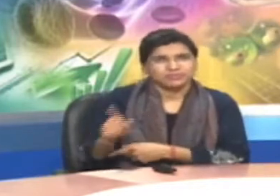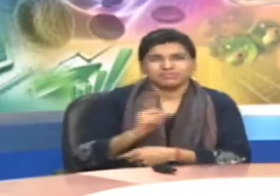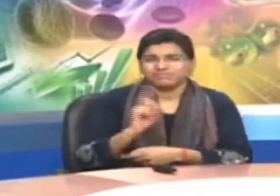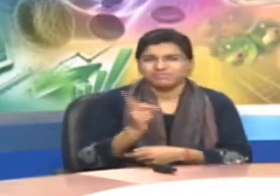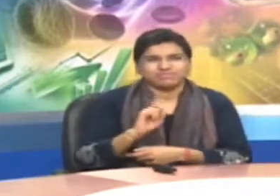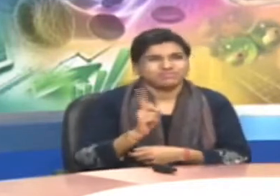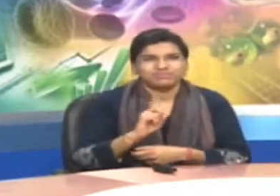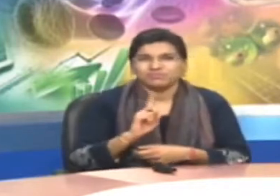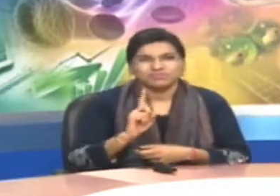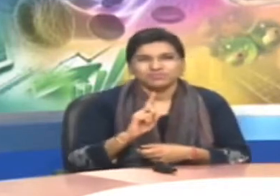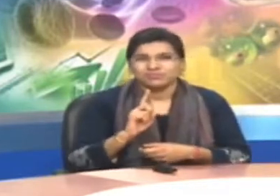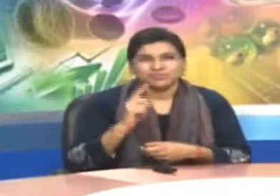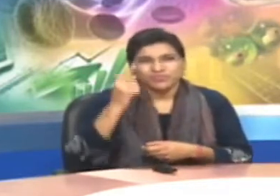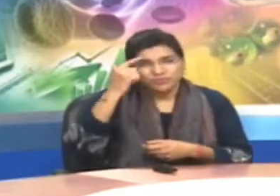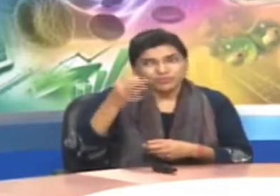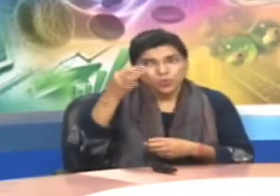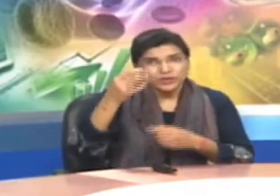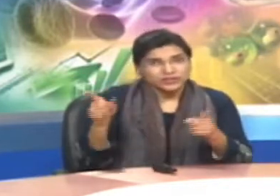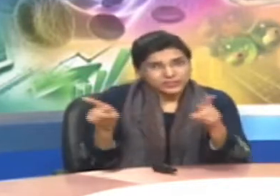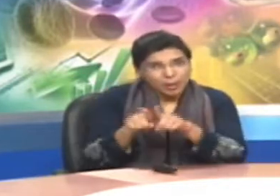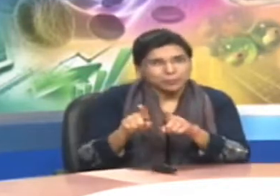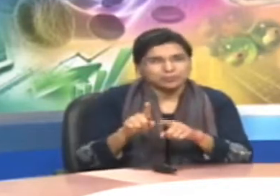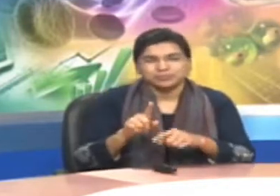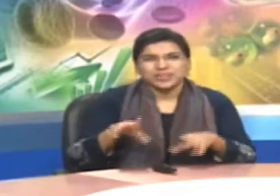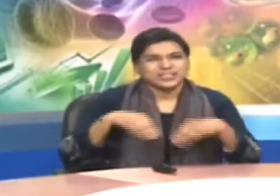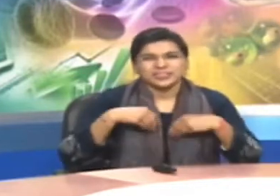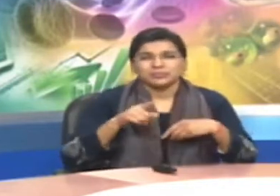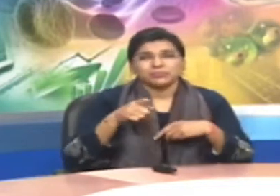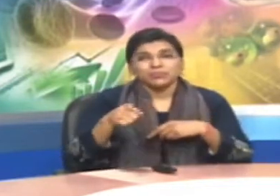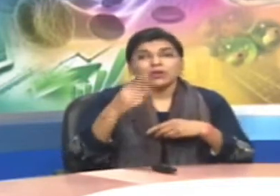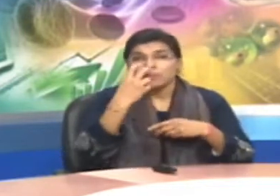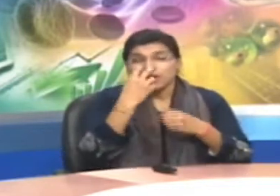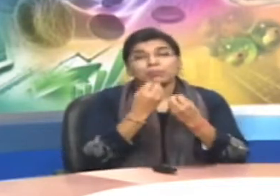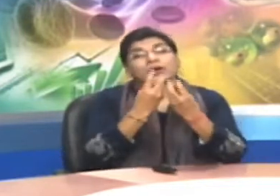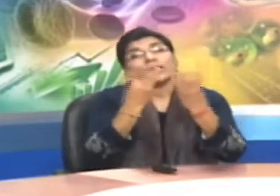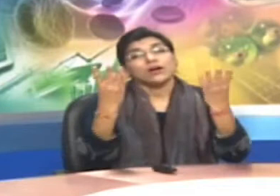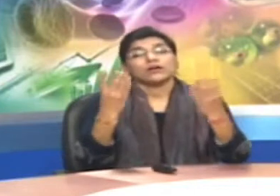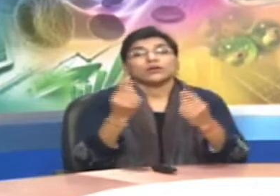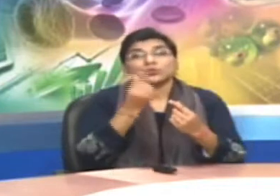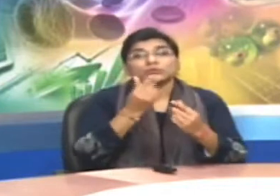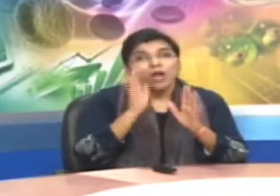condiments in a betel leaf or tobacco and cigarette paper.